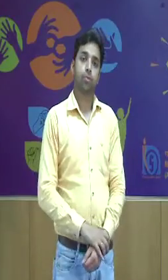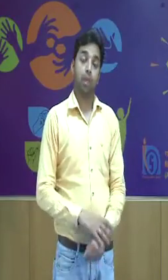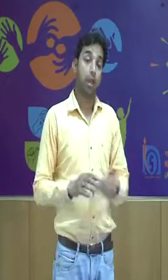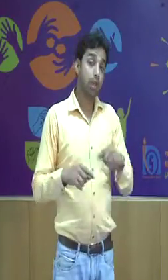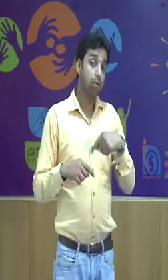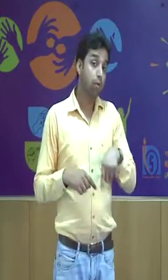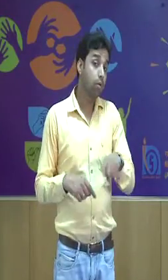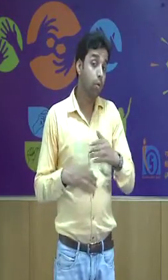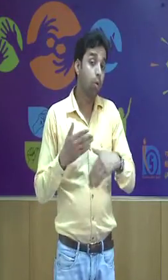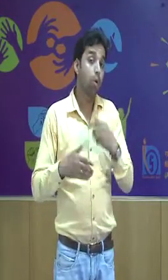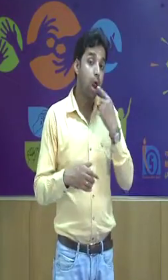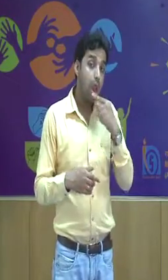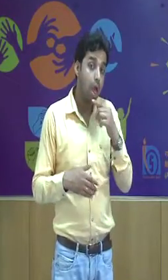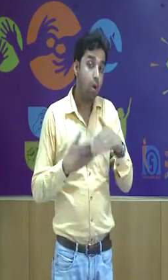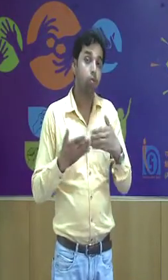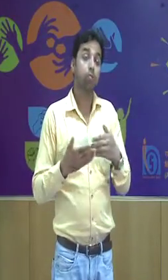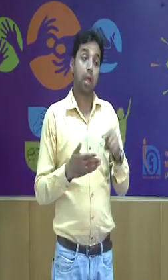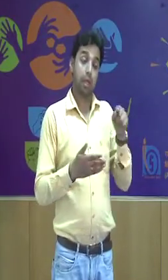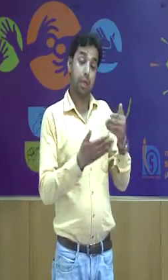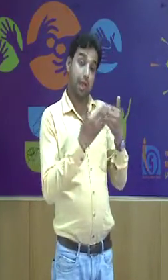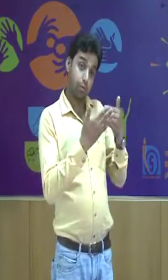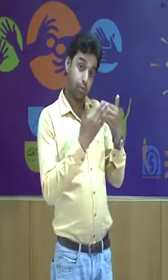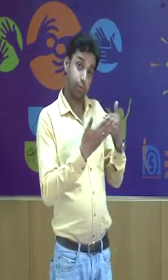They were not even allowed to get educated.